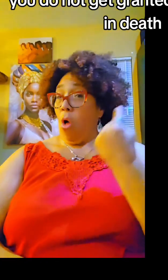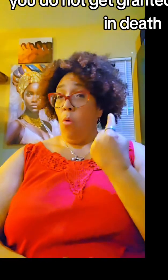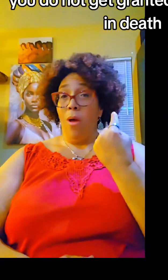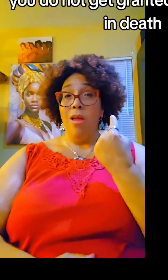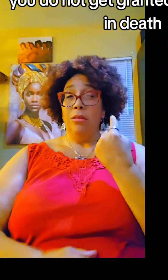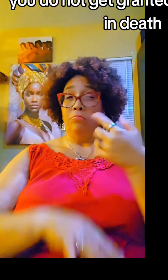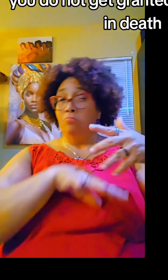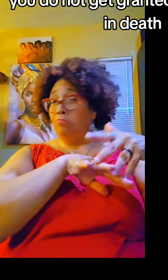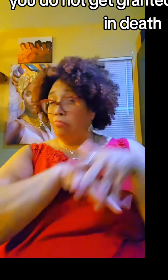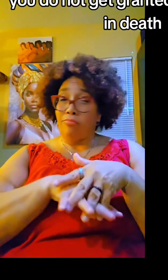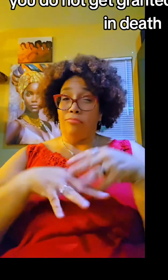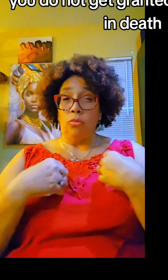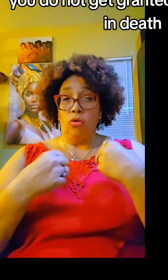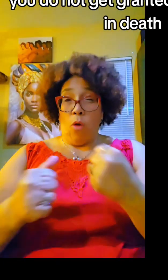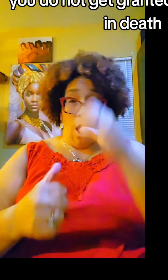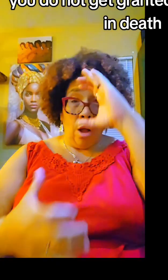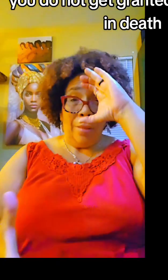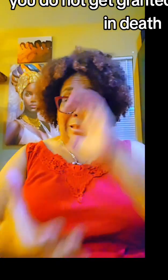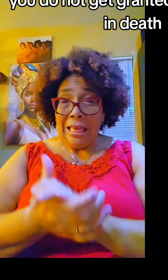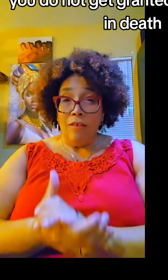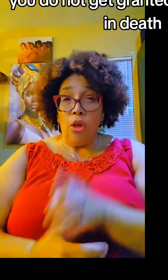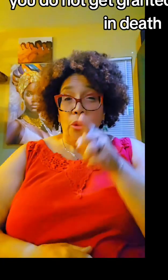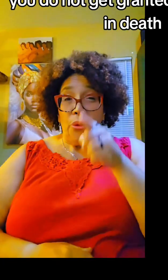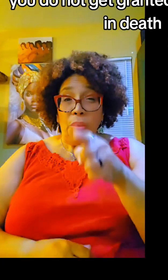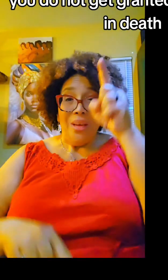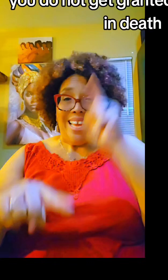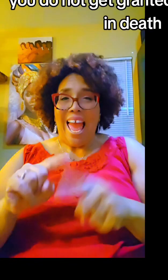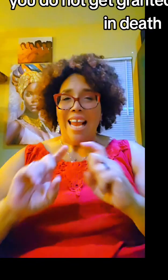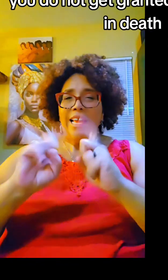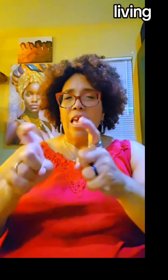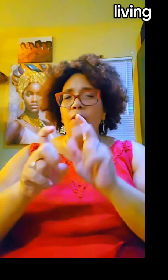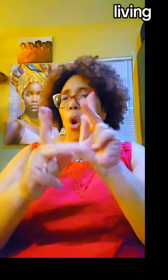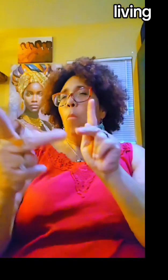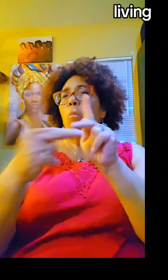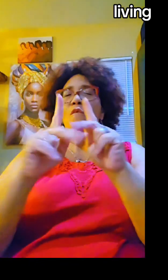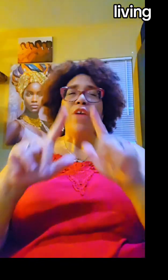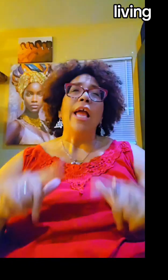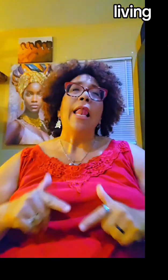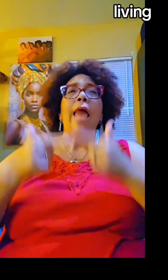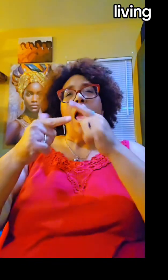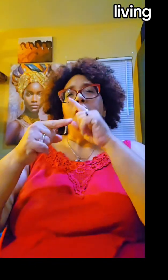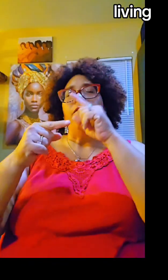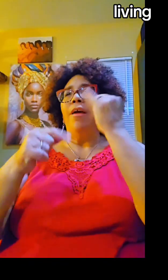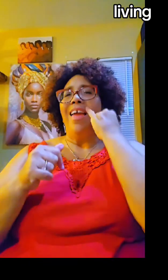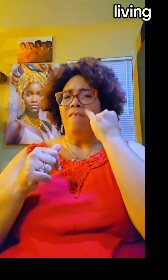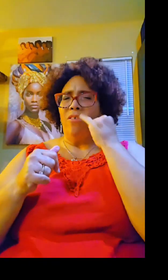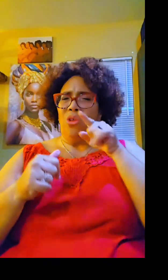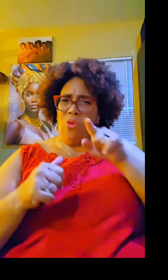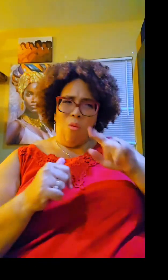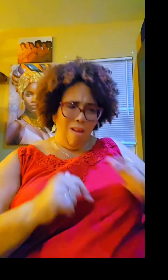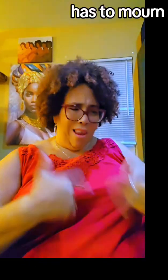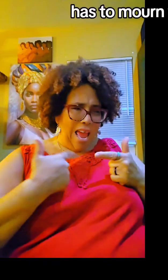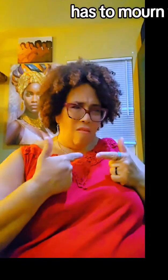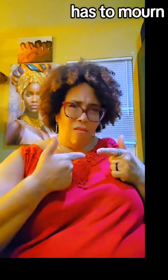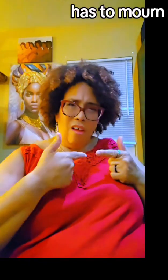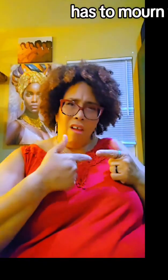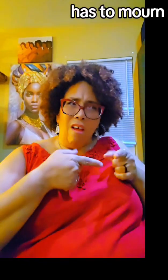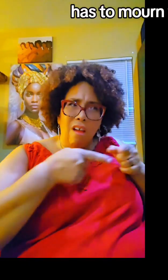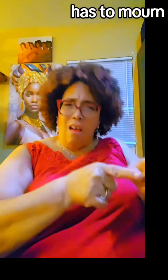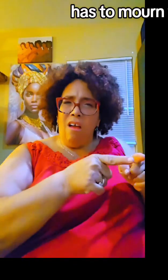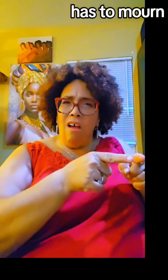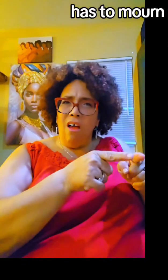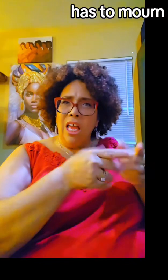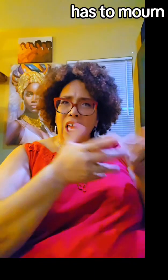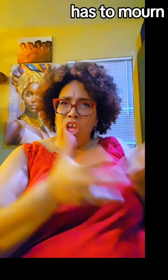toes down on it, that you do not get granted sainthood in death if you raised hell while you were living. Nobody